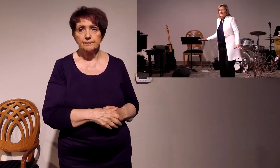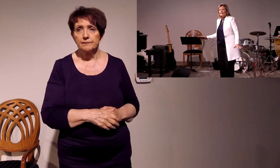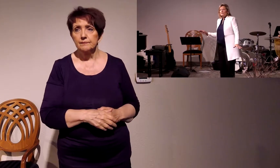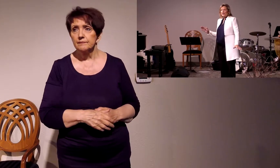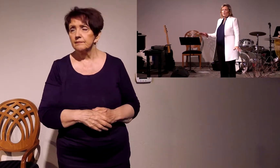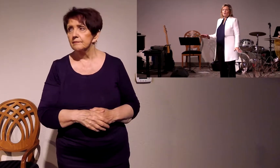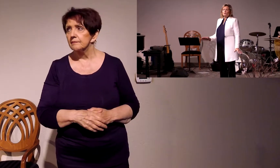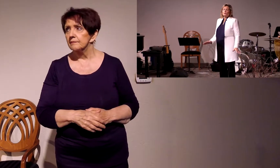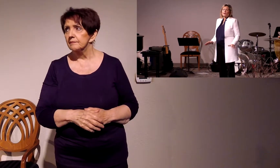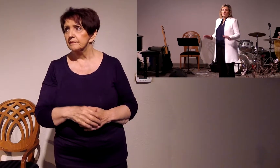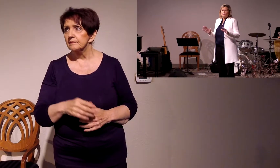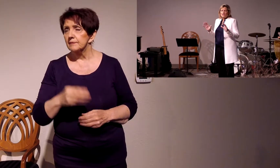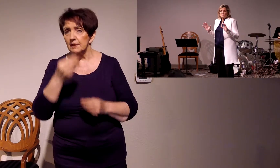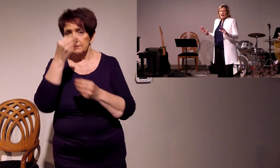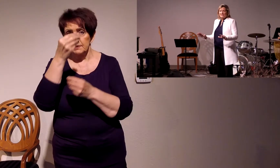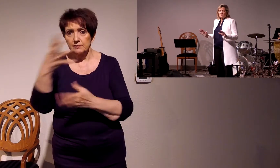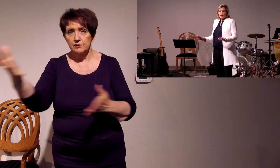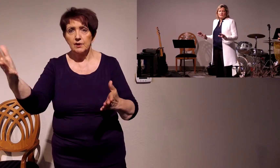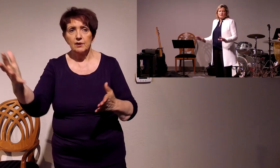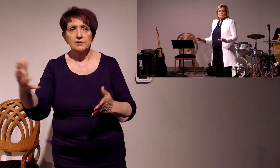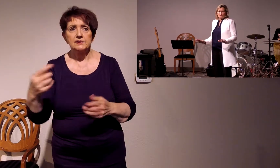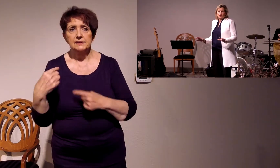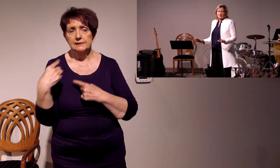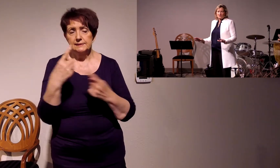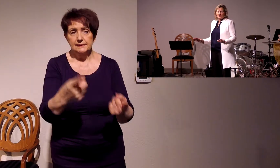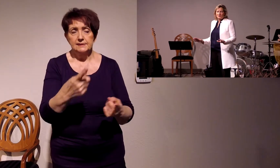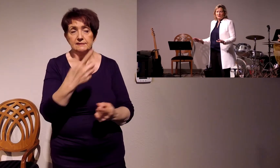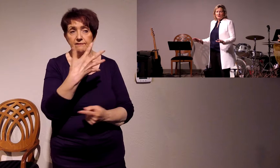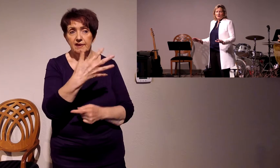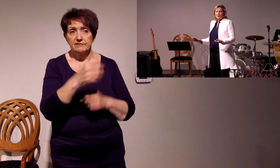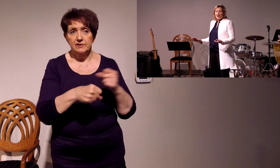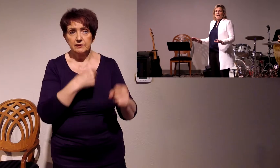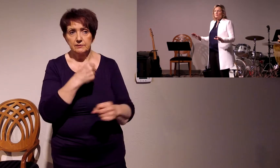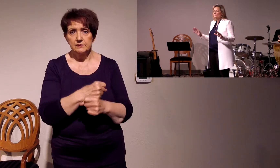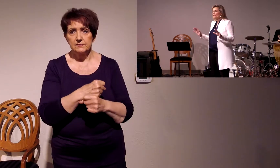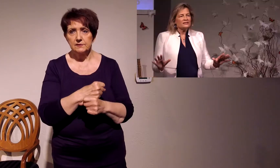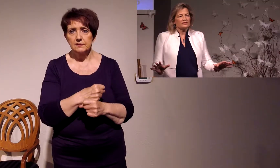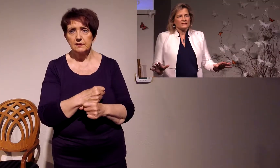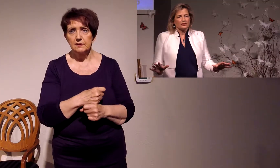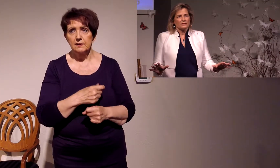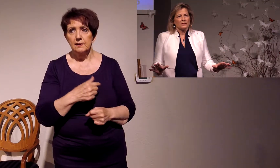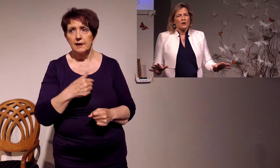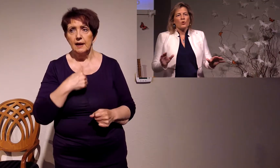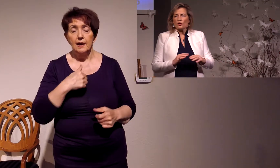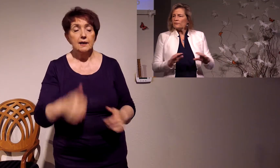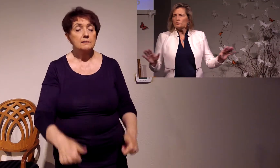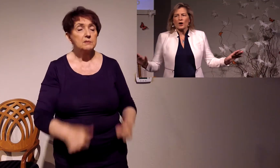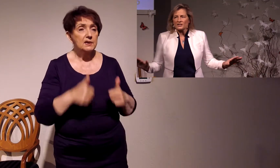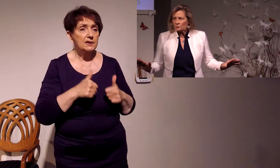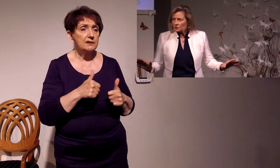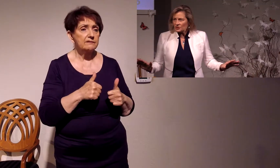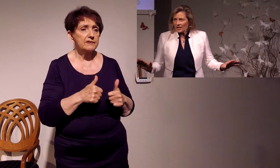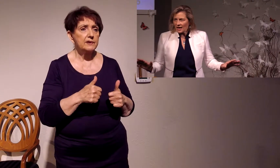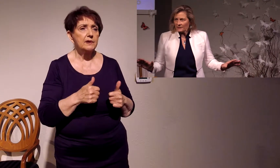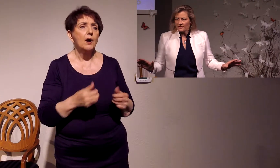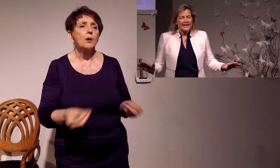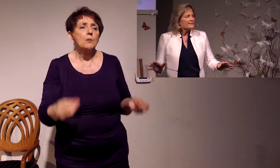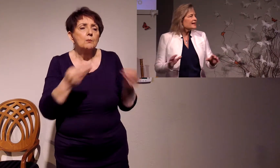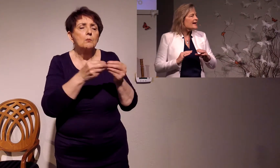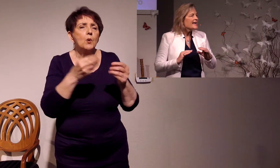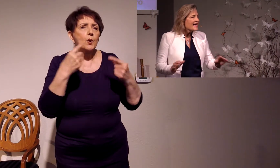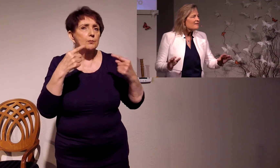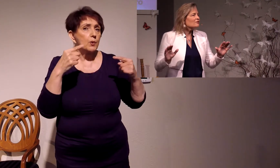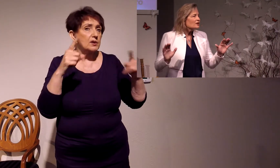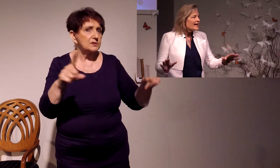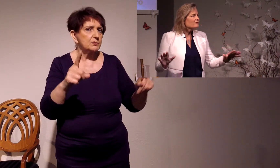And I can tell you that over these past 5 years, I am living more of a prosperous life